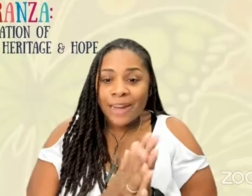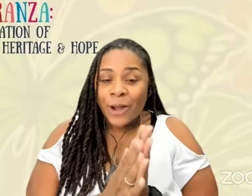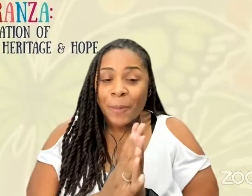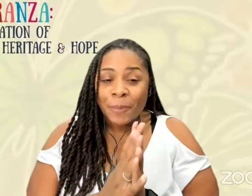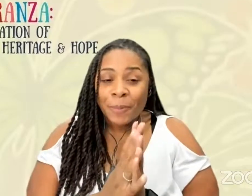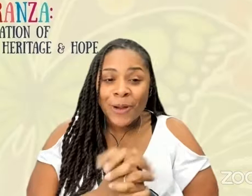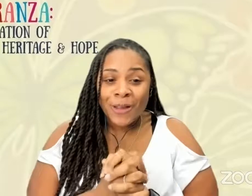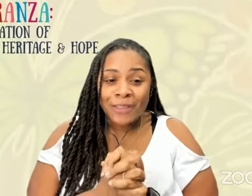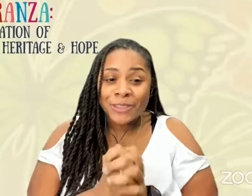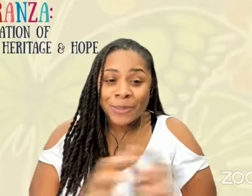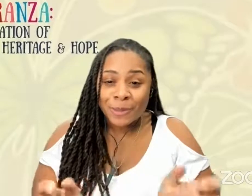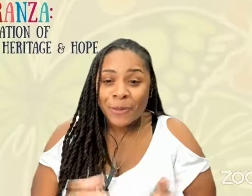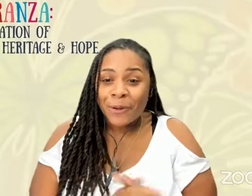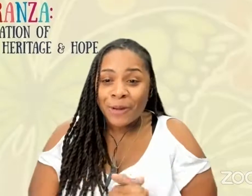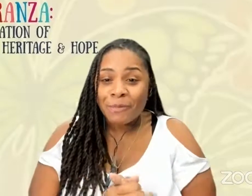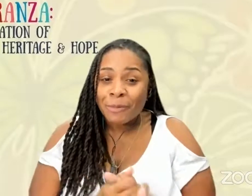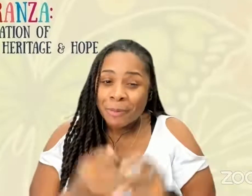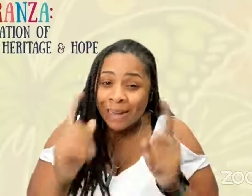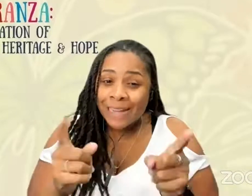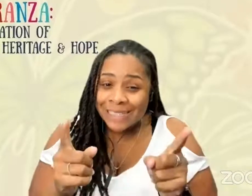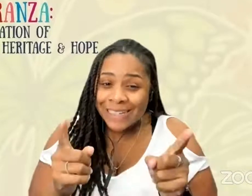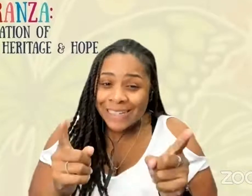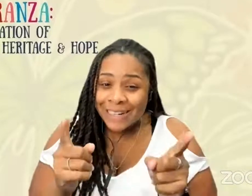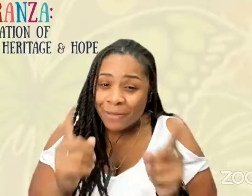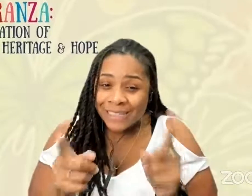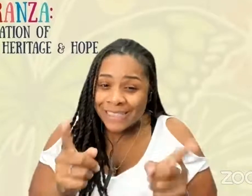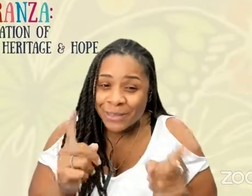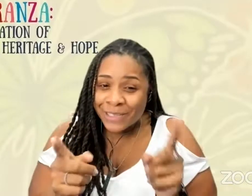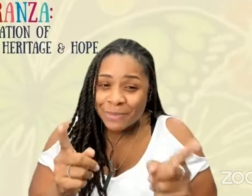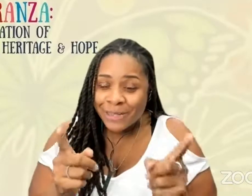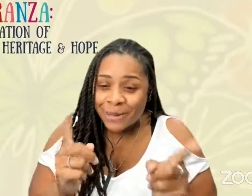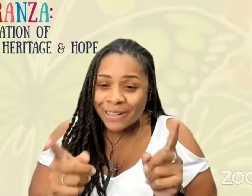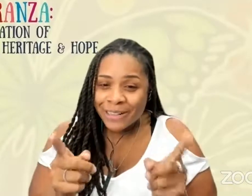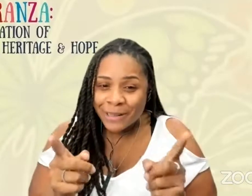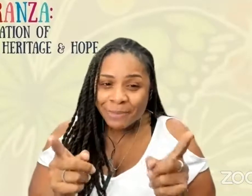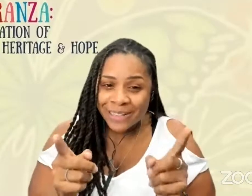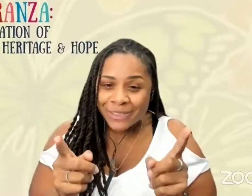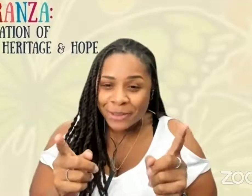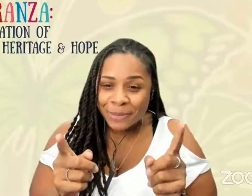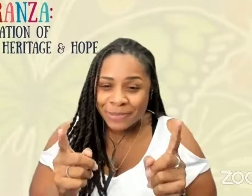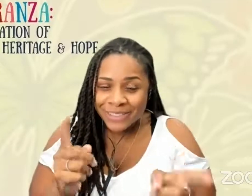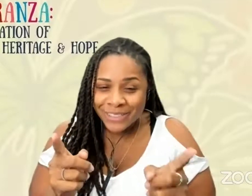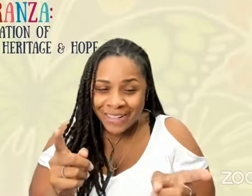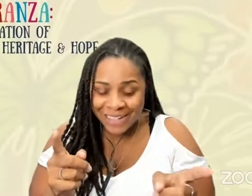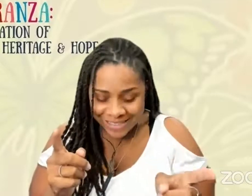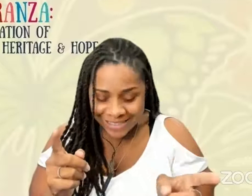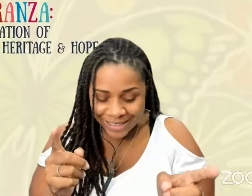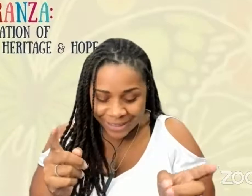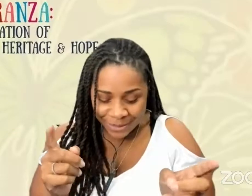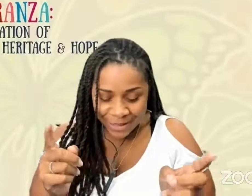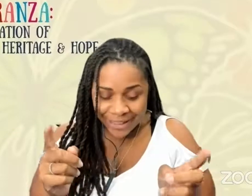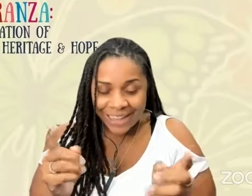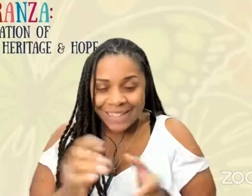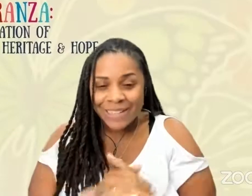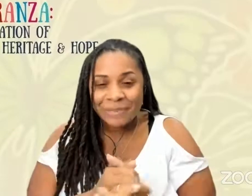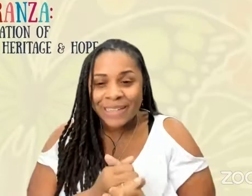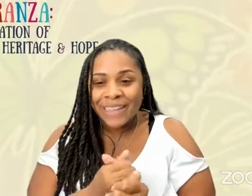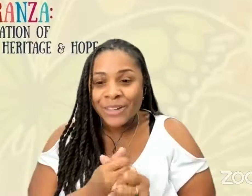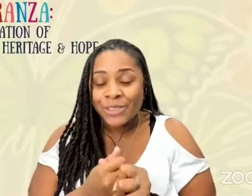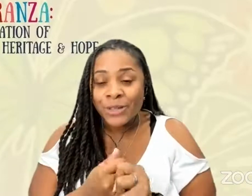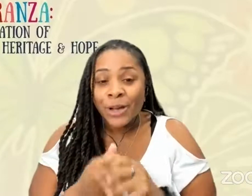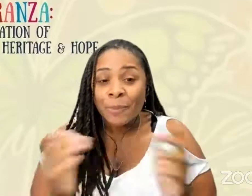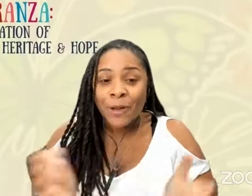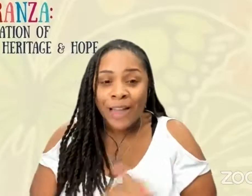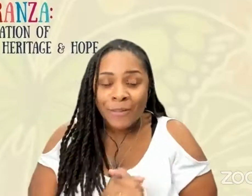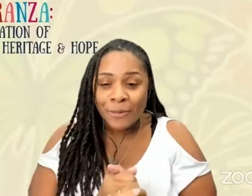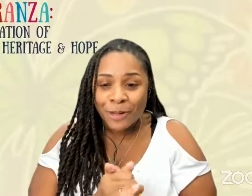All right, I hope you all have enjoyed the program. Remember, like I said, I want to see those emails. I want to hear complaints from Mr. Acosta and